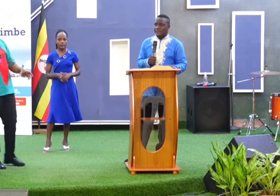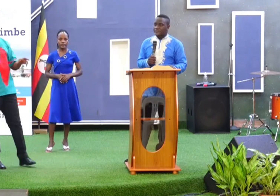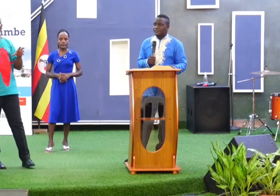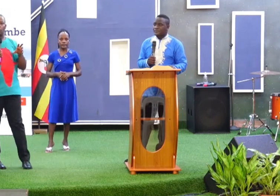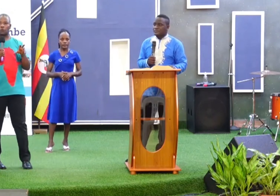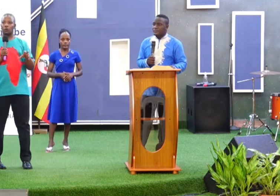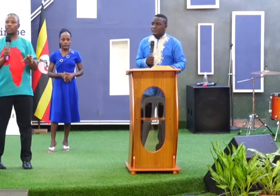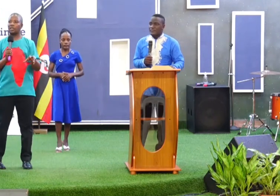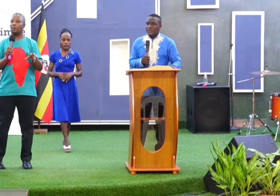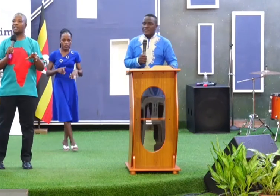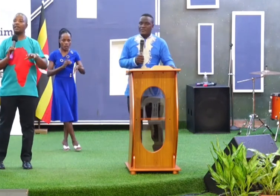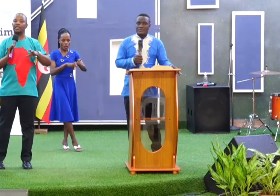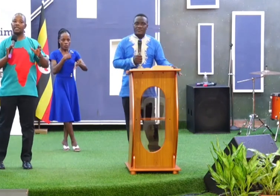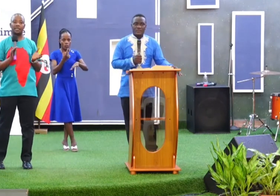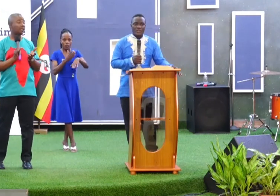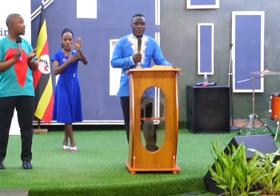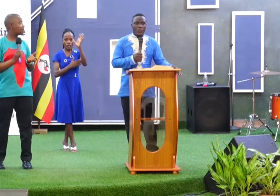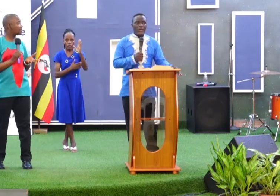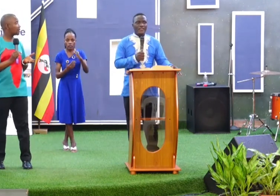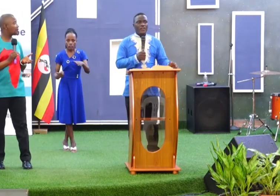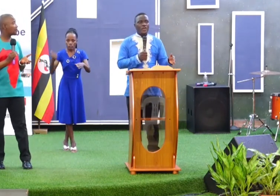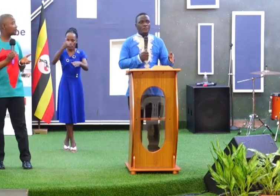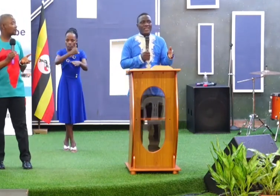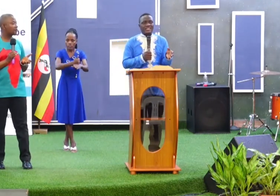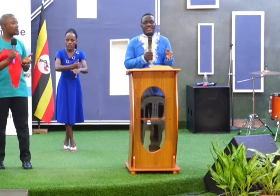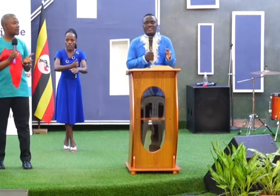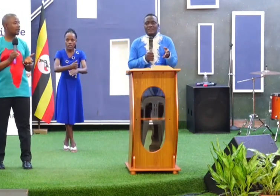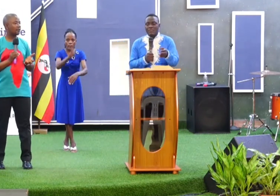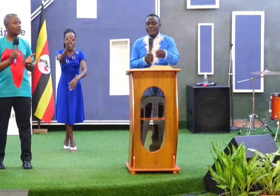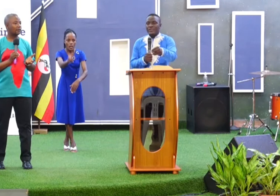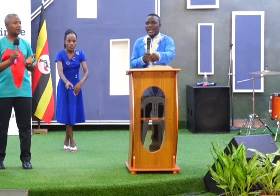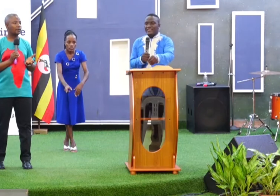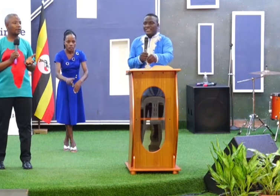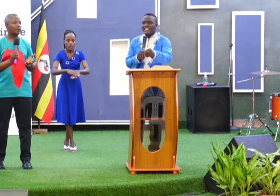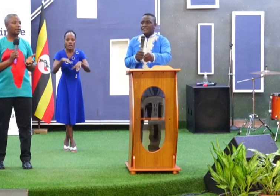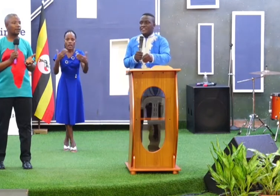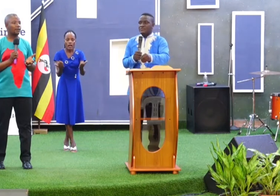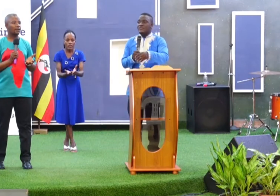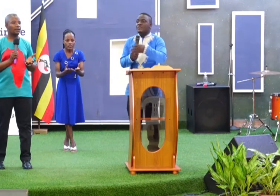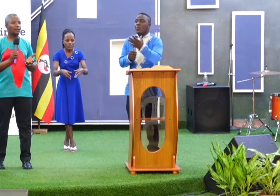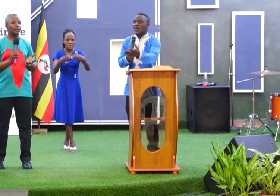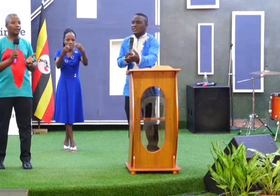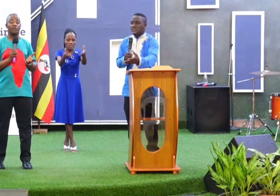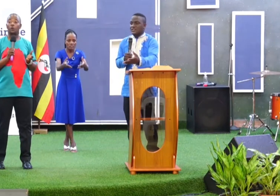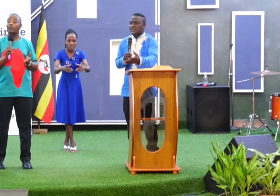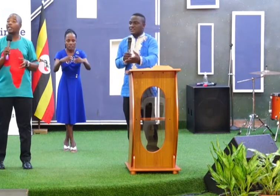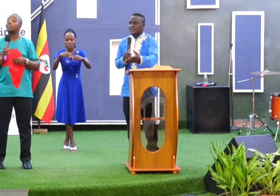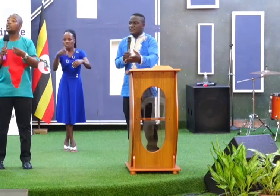Katonda bw'ateeka omuntu ku nsi yamuwa gye bayita ensi. When the Lord blesses the man on earth, he gives him the